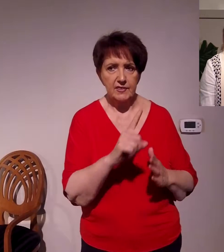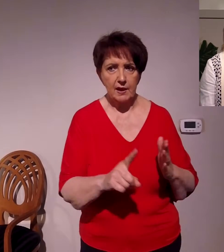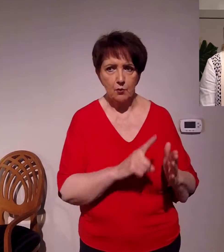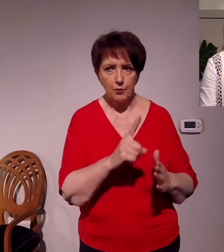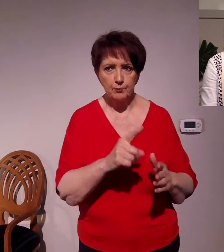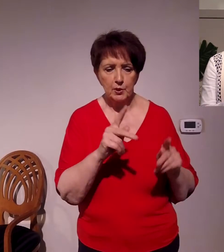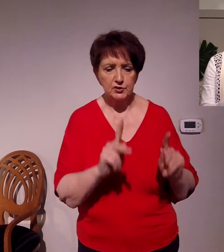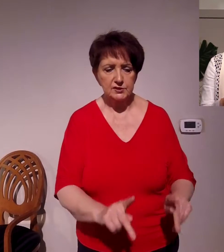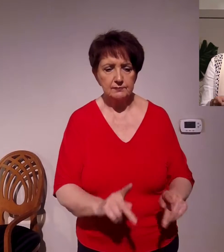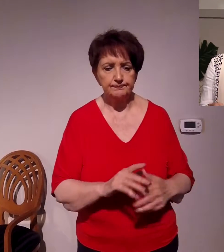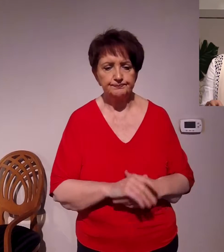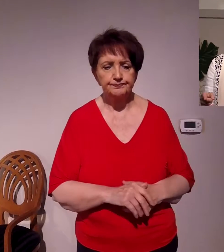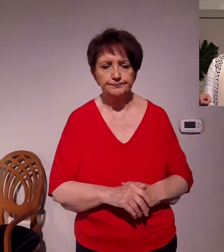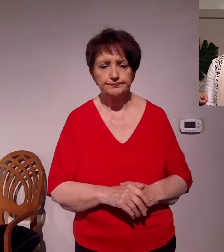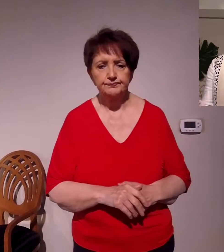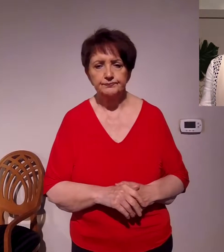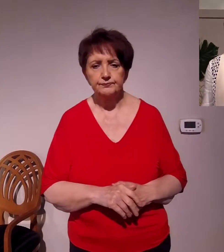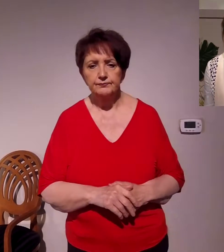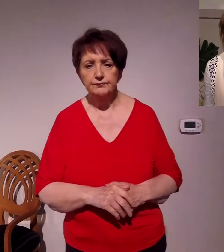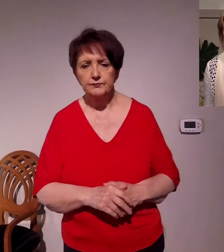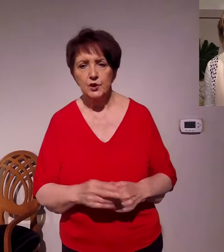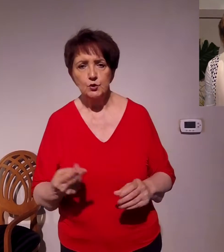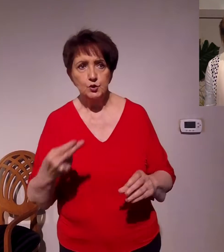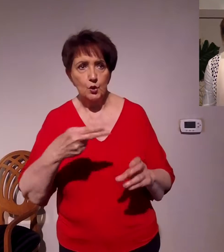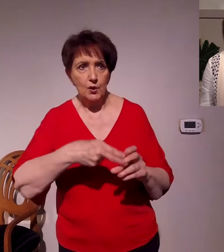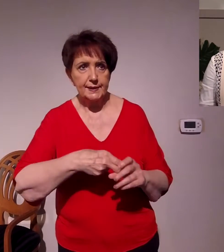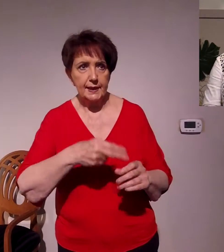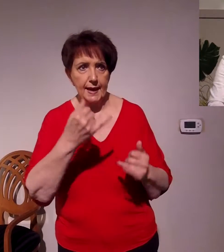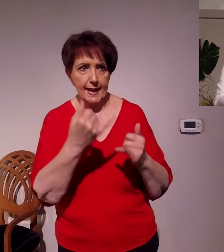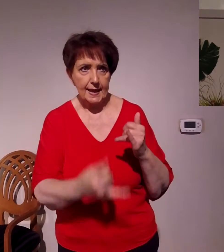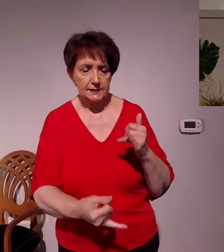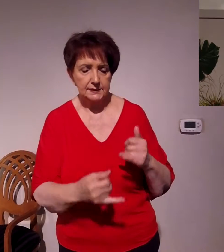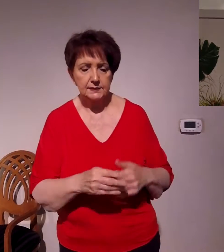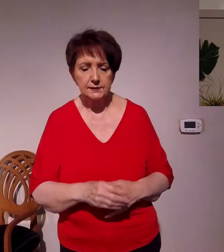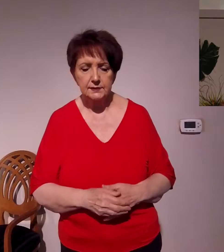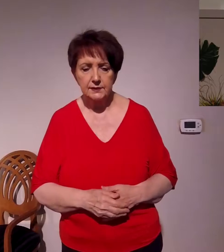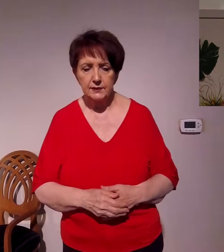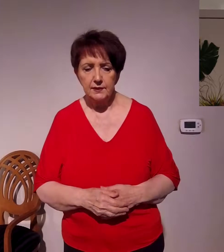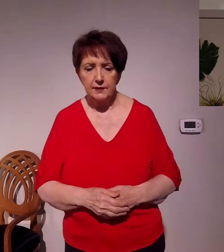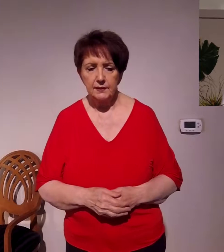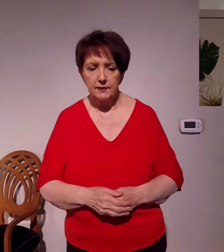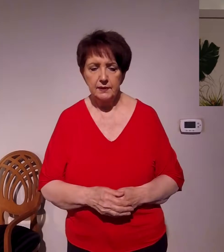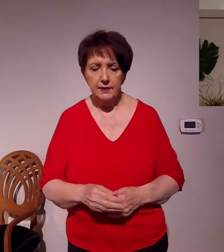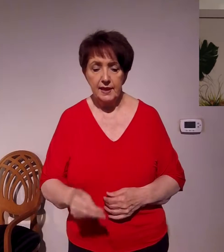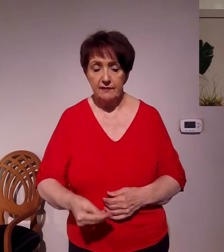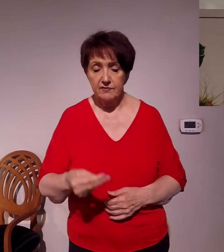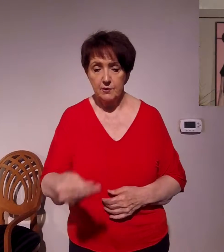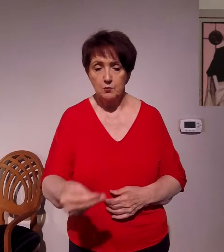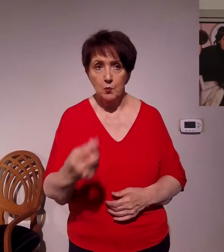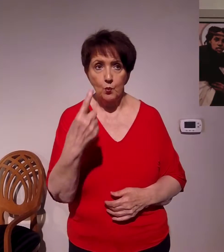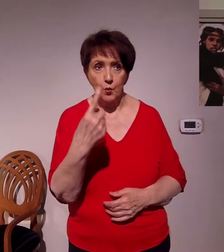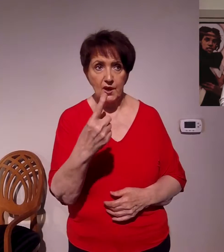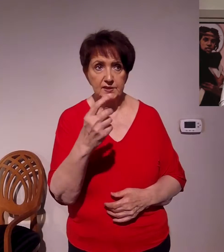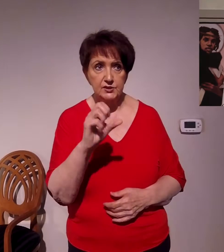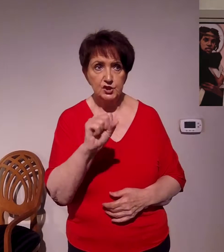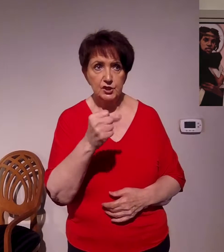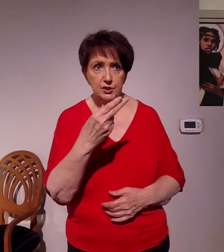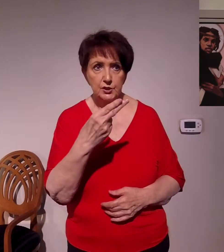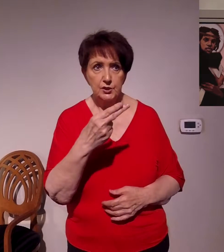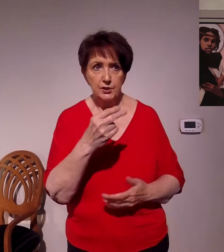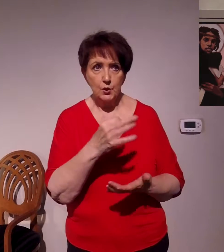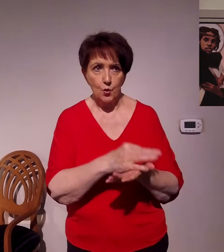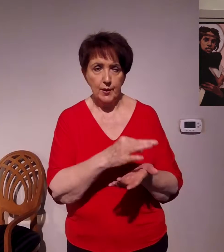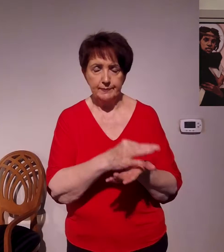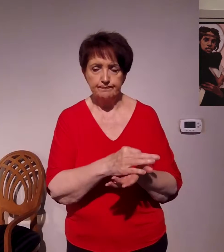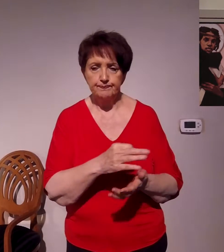person. He started with the one who joined last. And he gave them a shilling. And then he kept going. He went to the